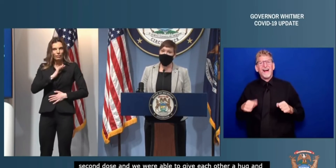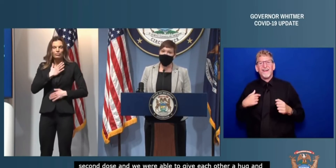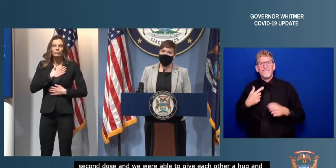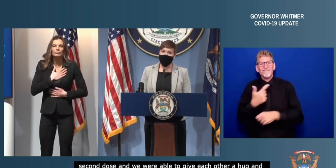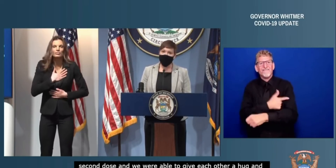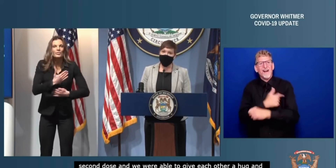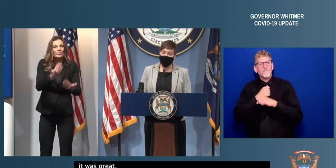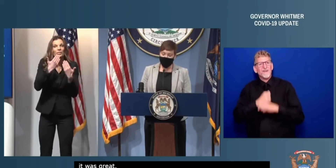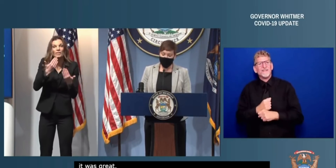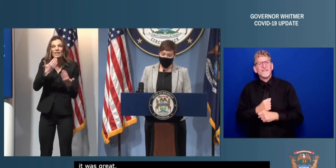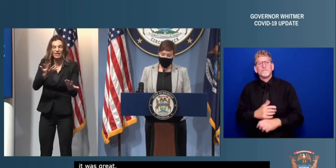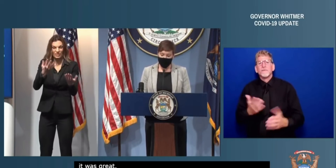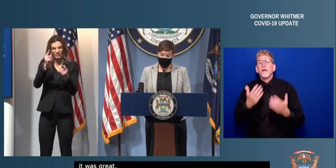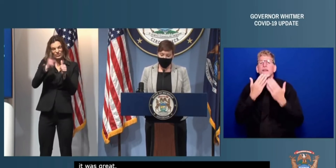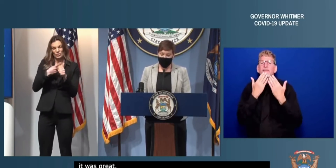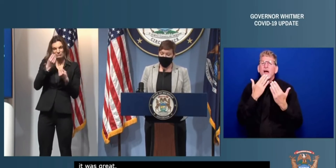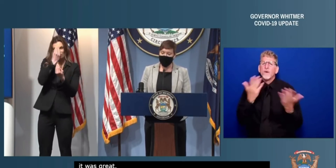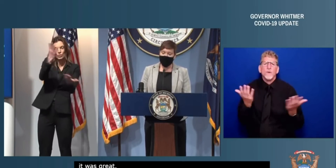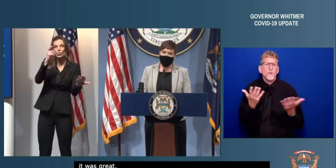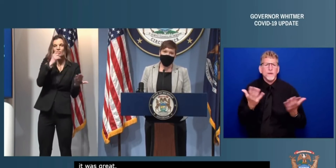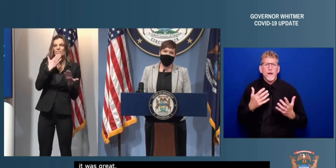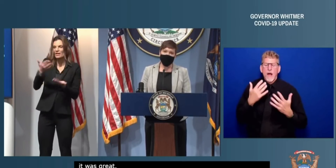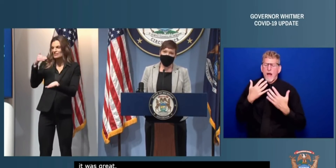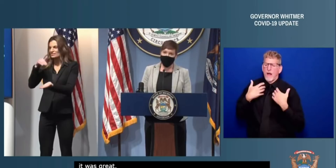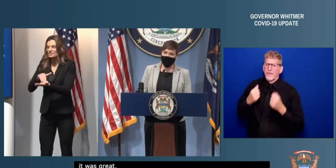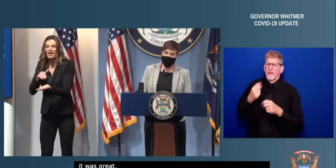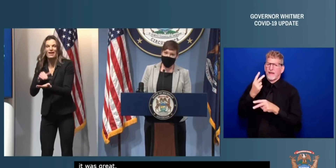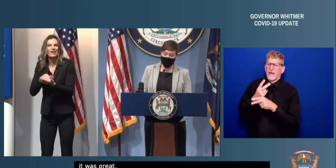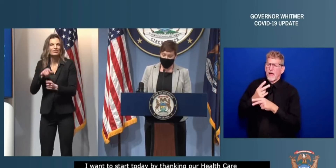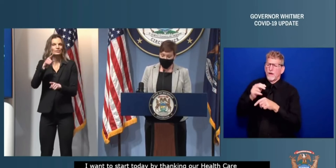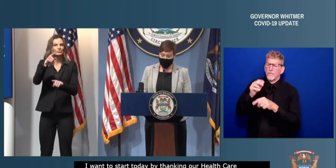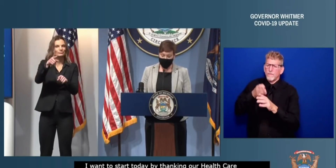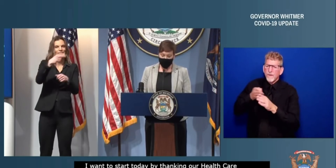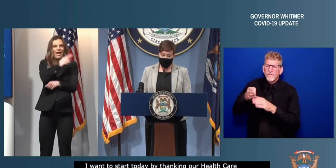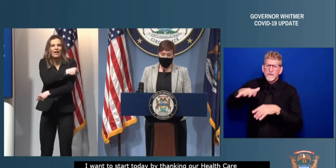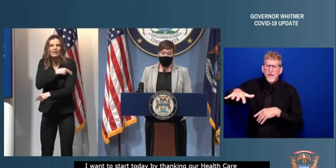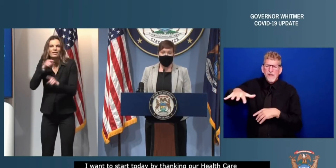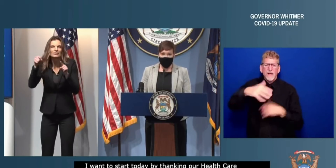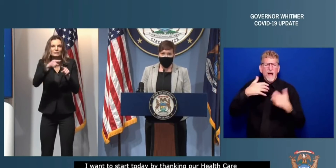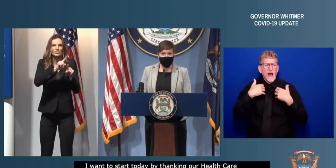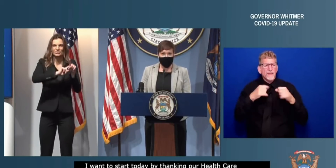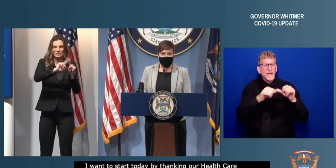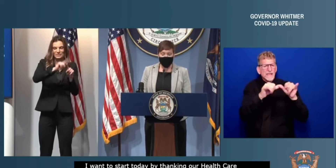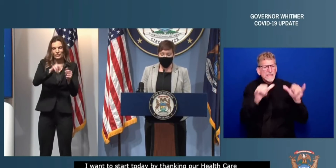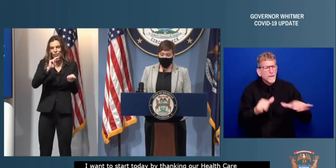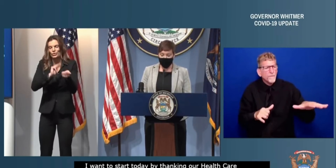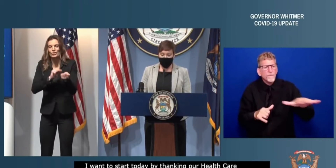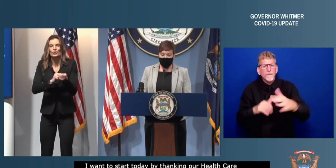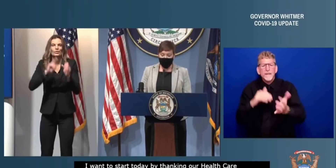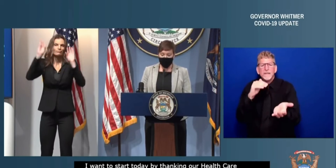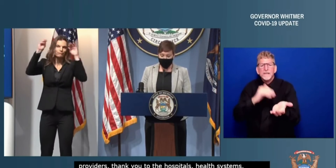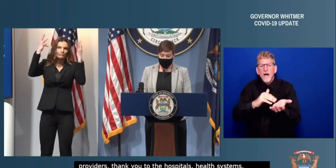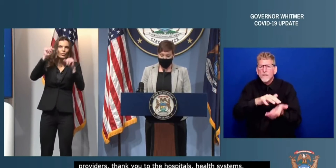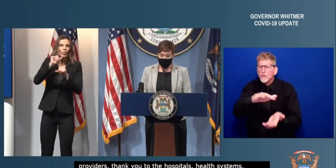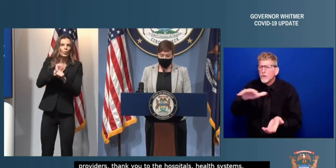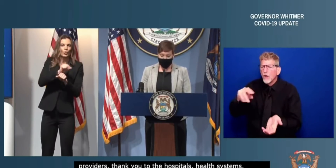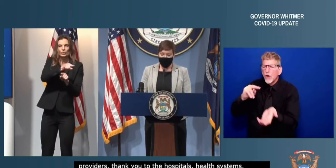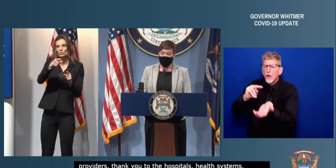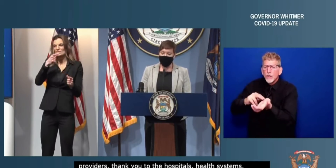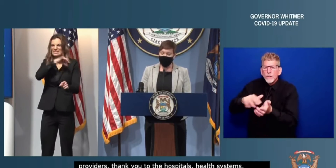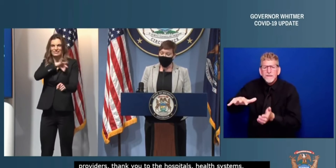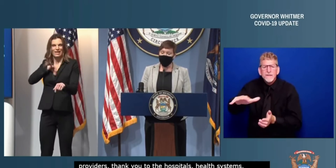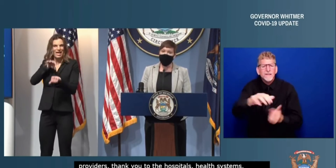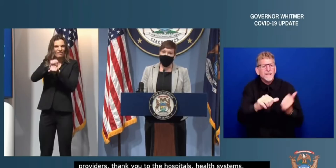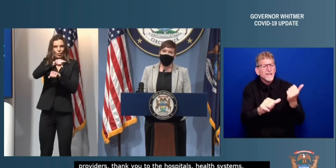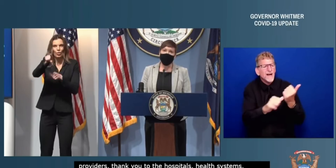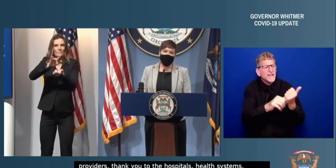you to the hospitals, health systems, doctors, nurses, aides, first responders, and other staff